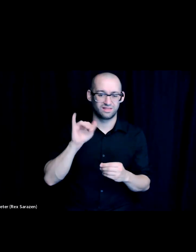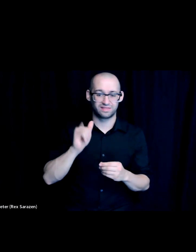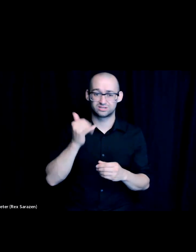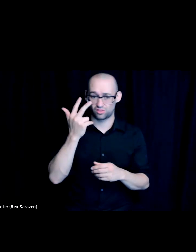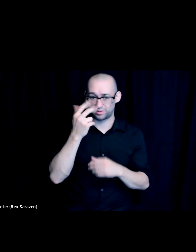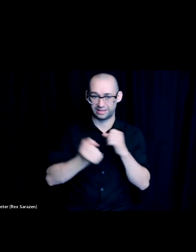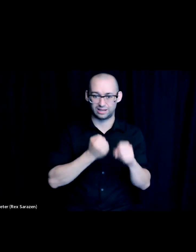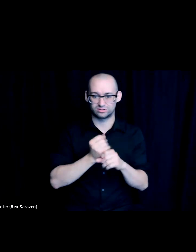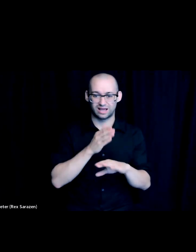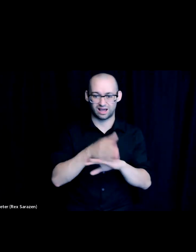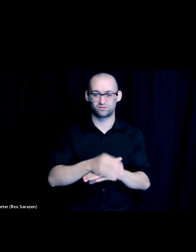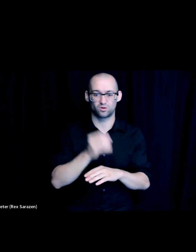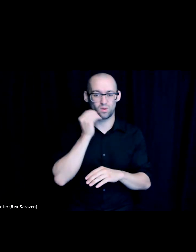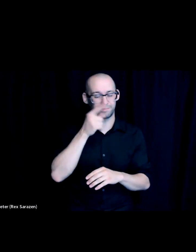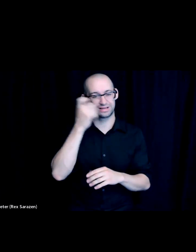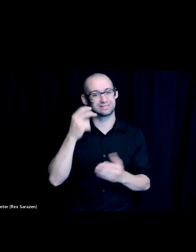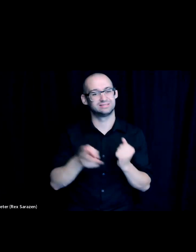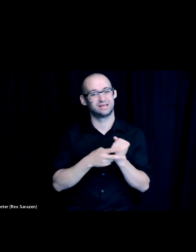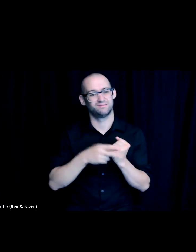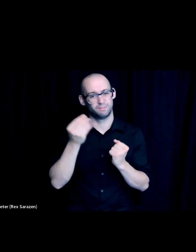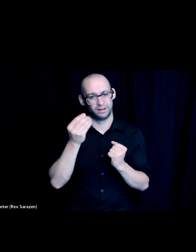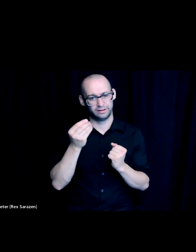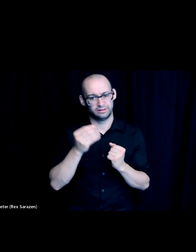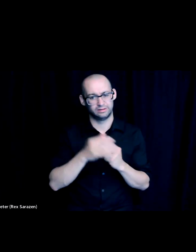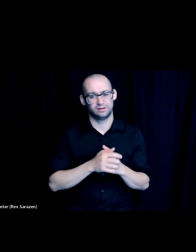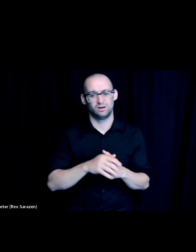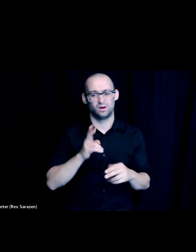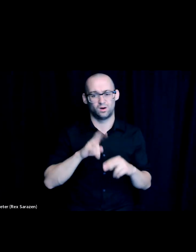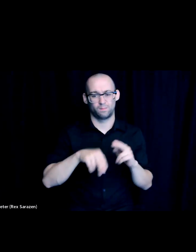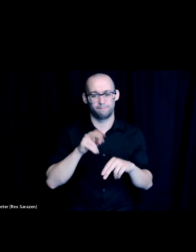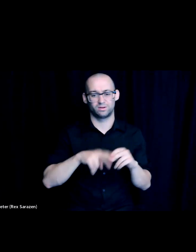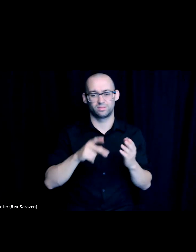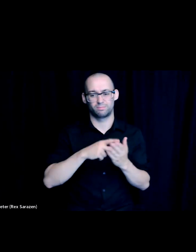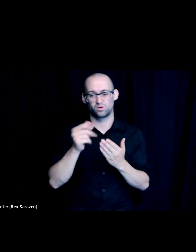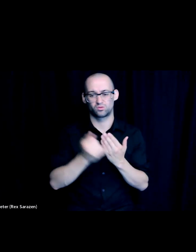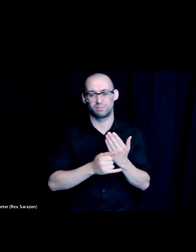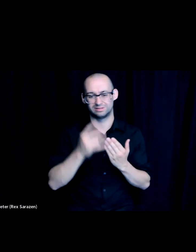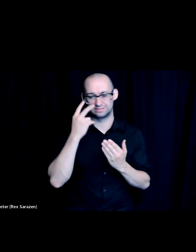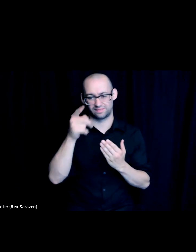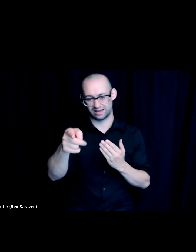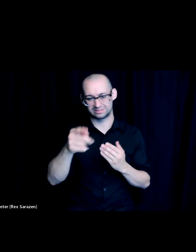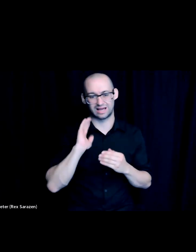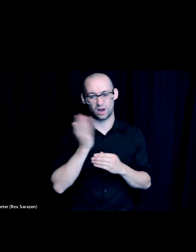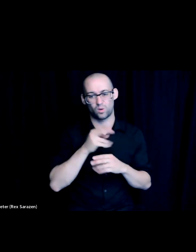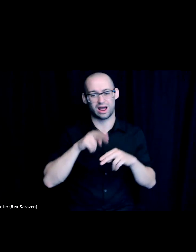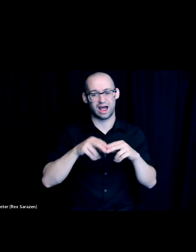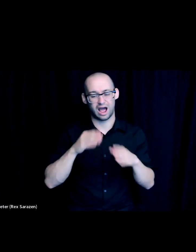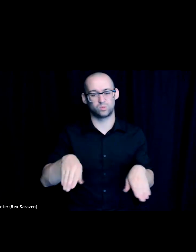Because it would save them money. And we built a 4-pillar program. You see in the background, that's our housing component,